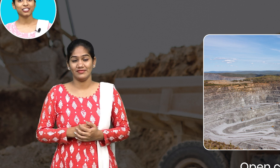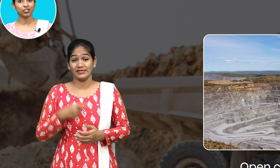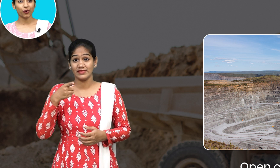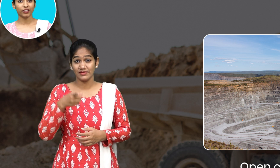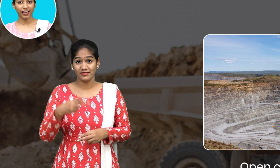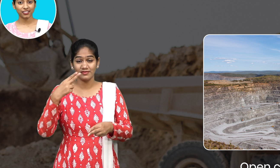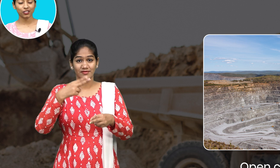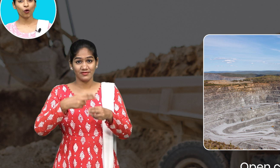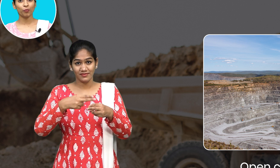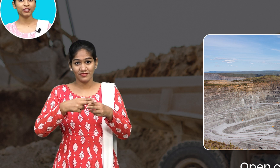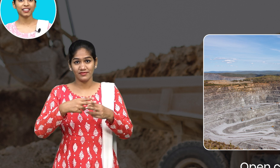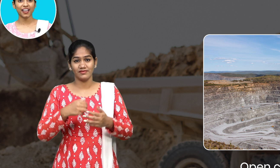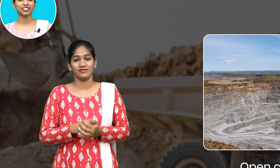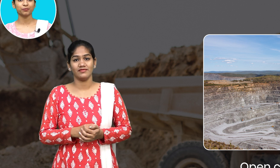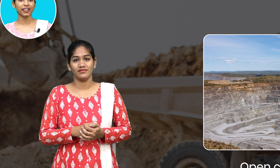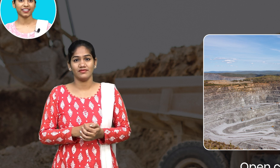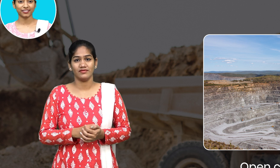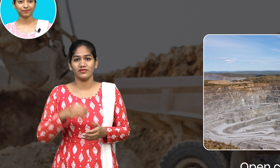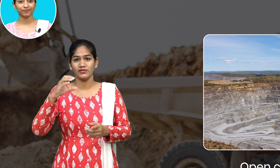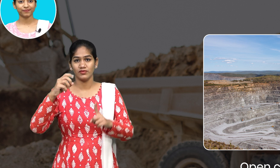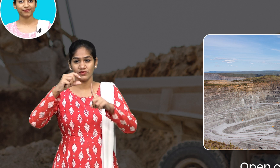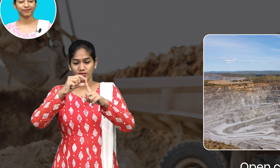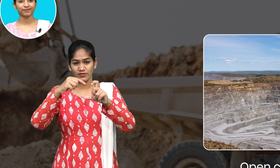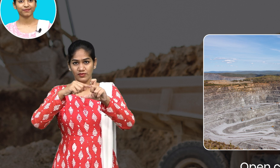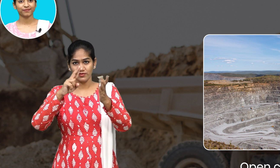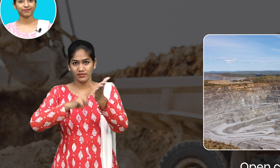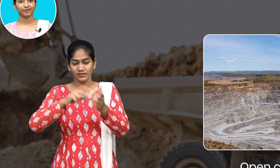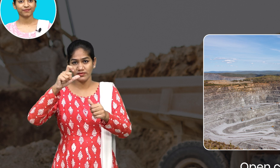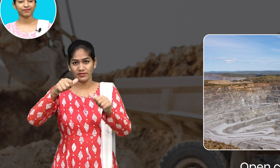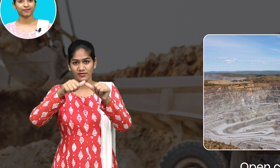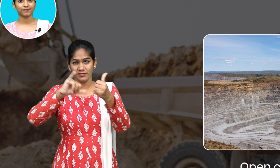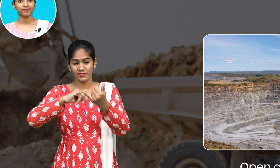This is known as open cast mining.